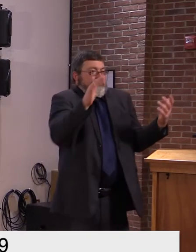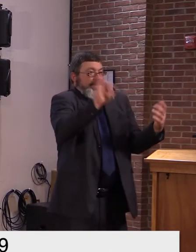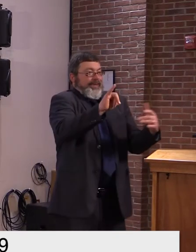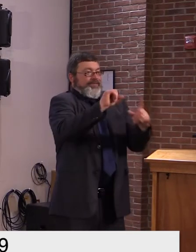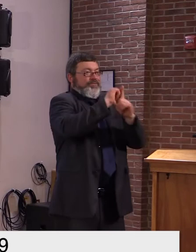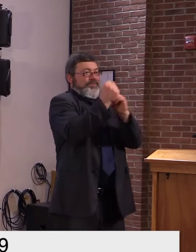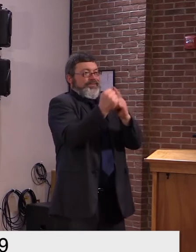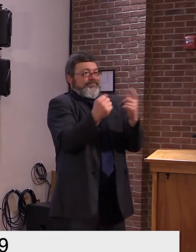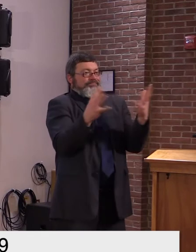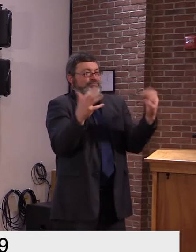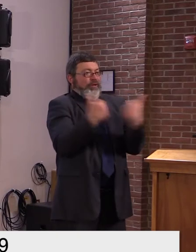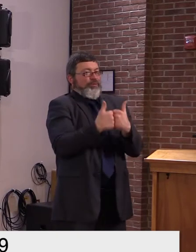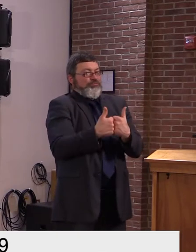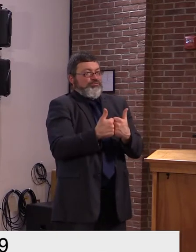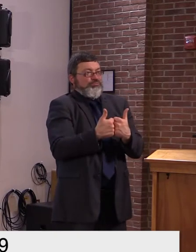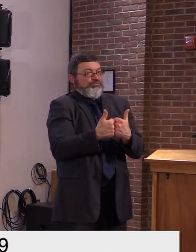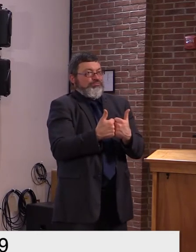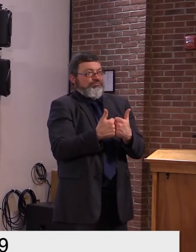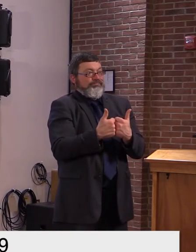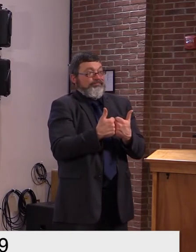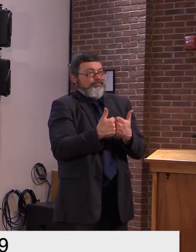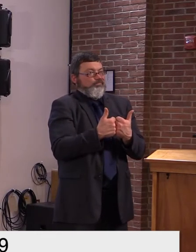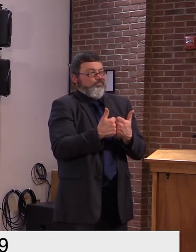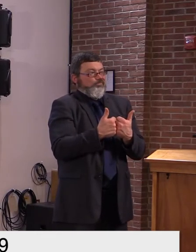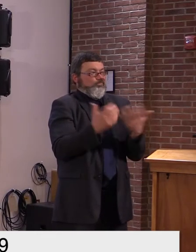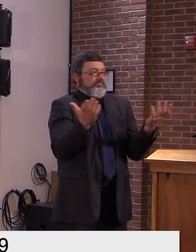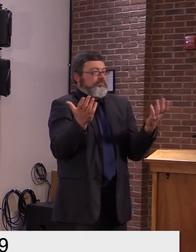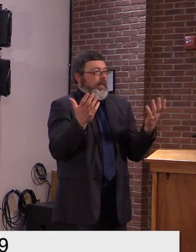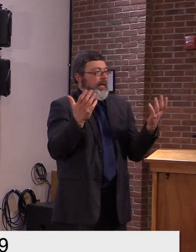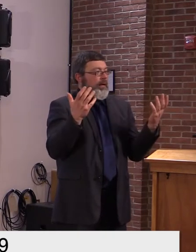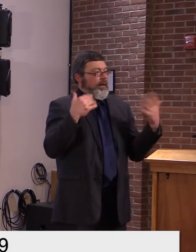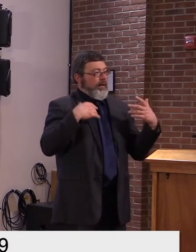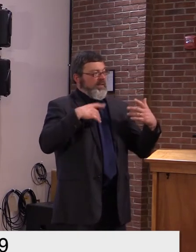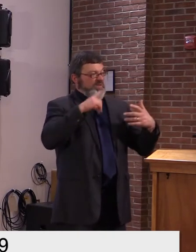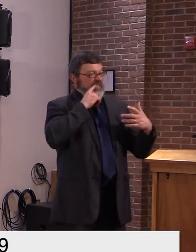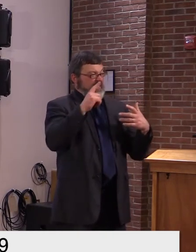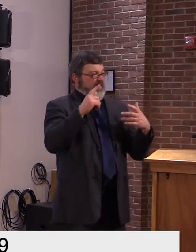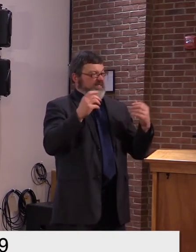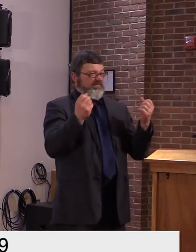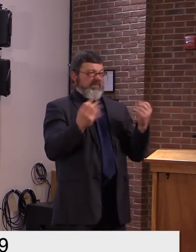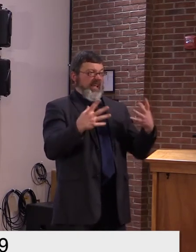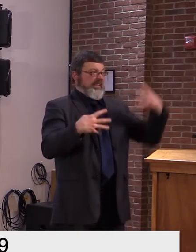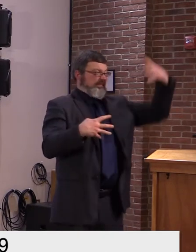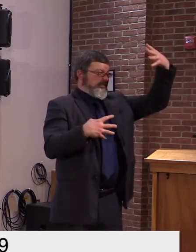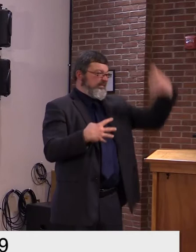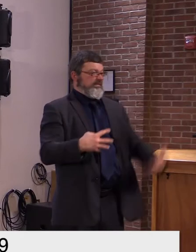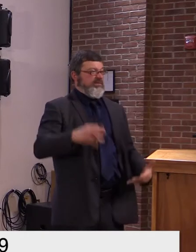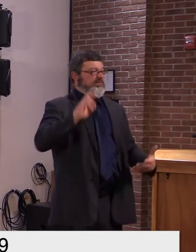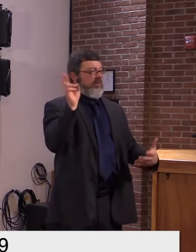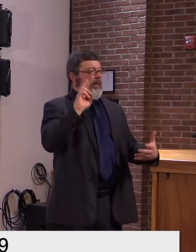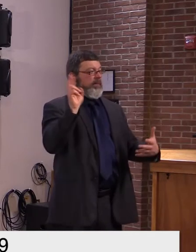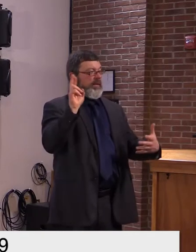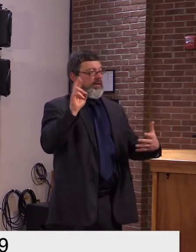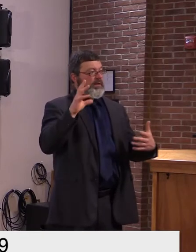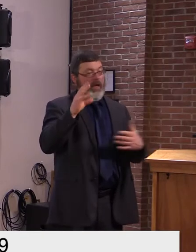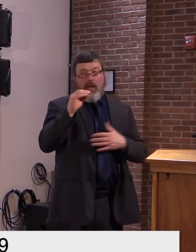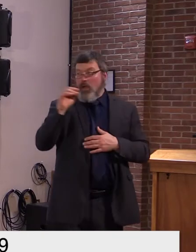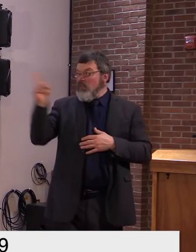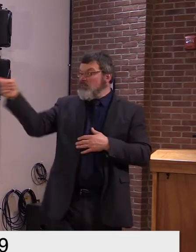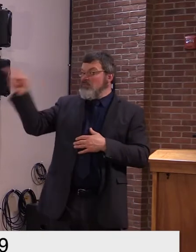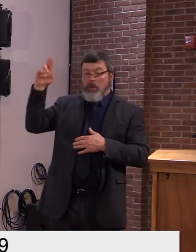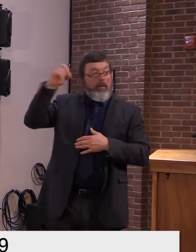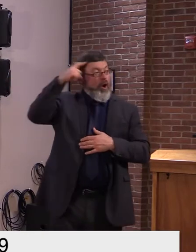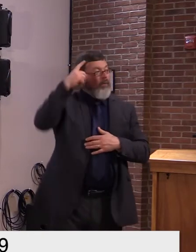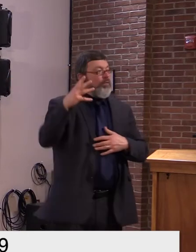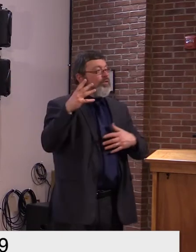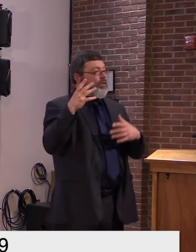anything. Eventually, there were a number of Republican senators, I think, and also Republican governors, who made the case that we really have to